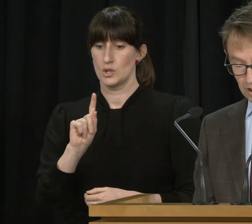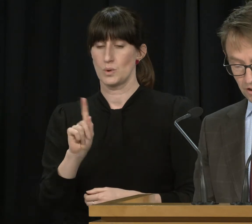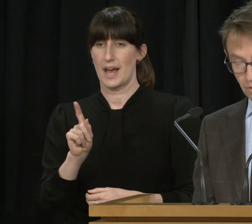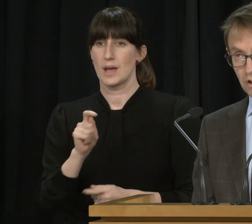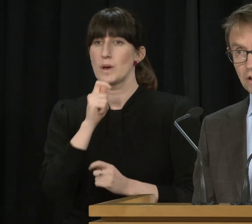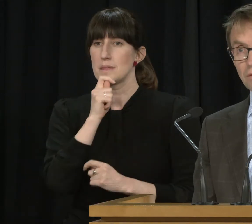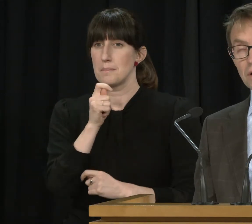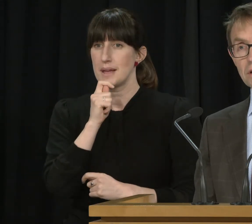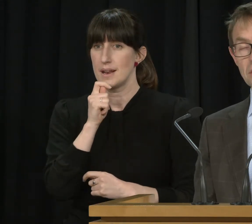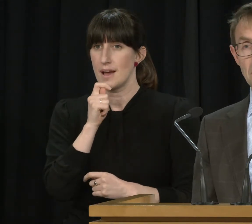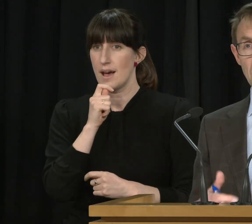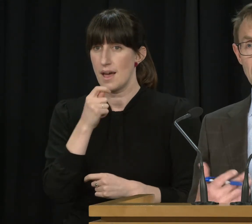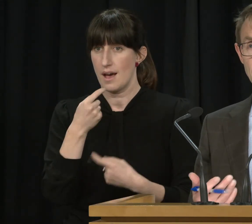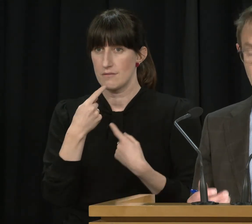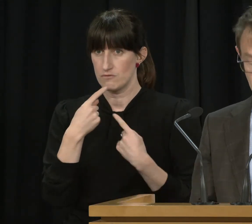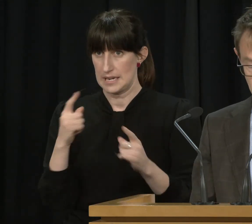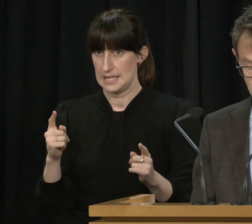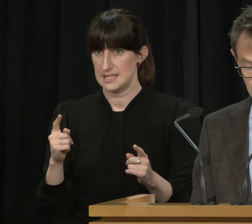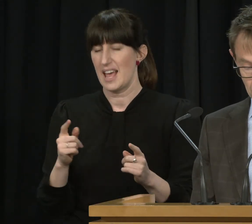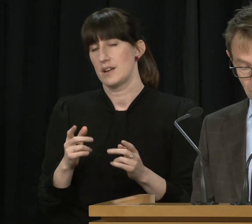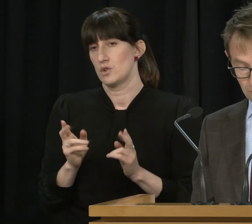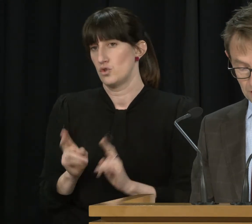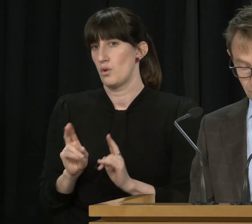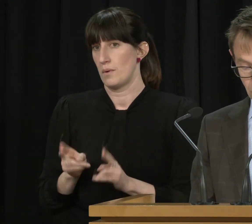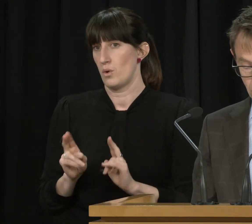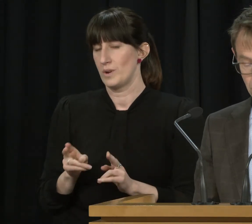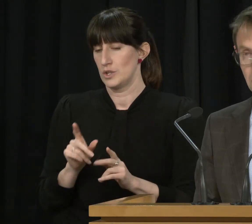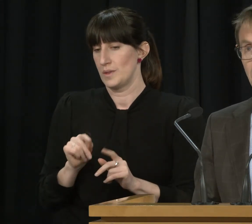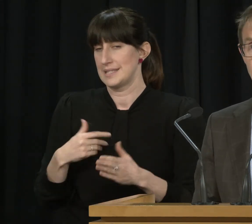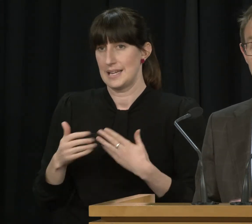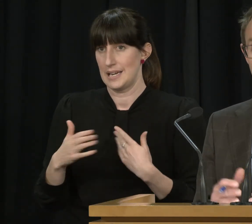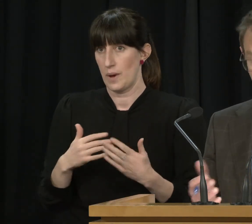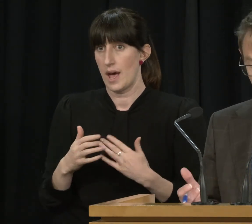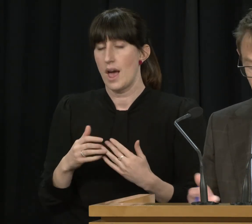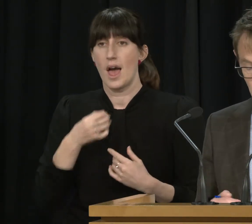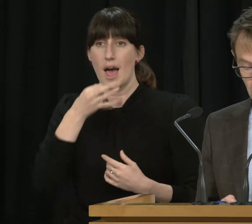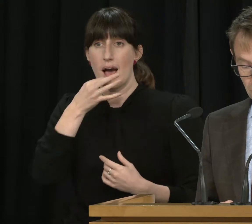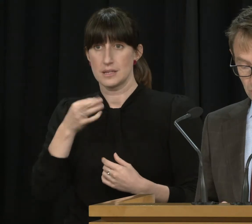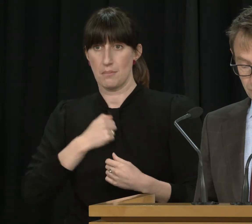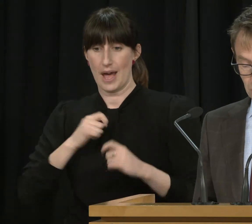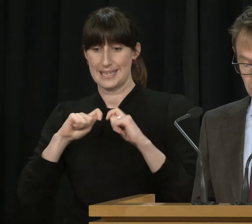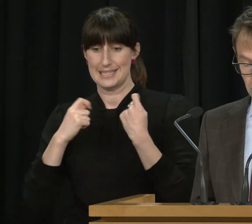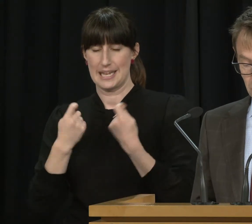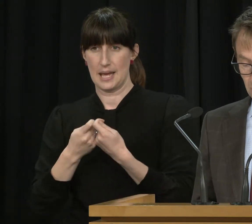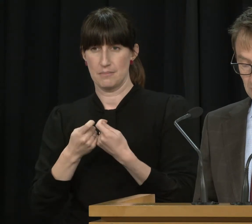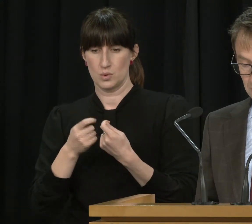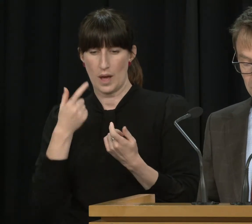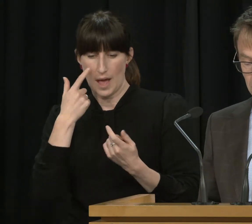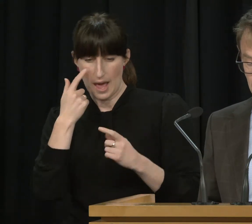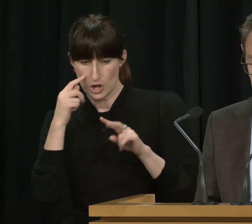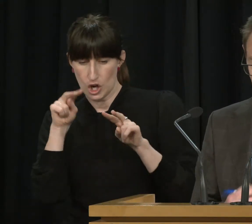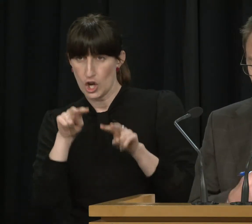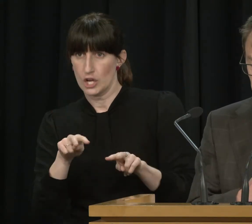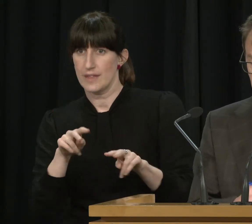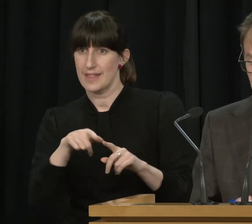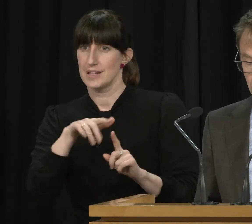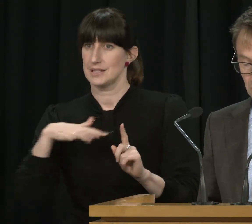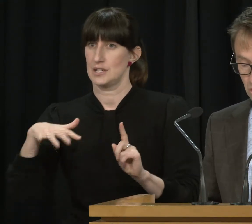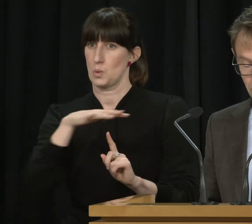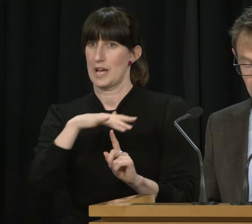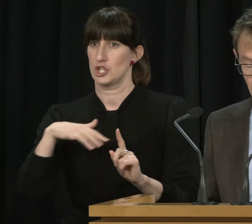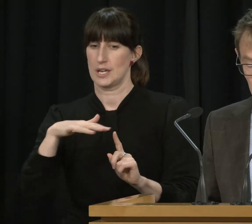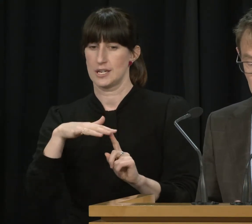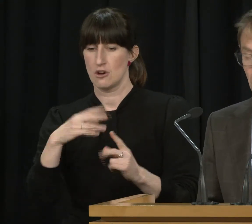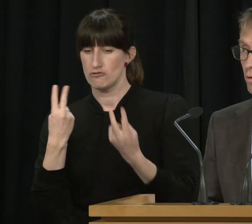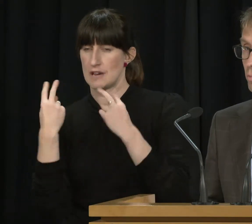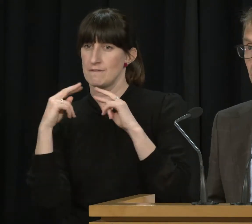standard practice with any of these incidents, I've asked that my team review the response over the last week to that